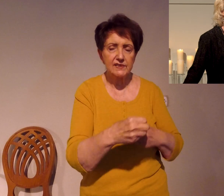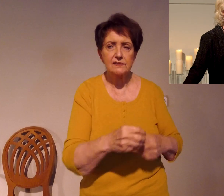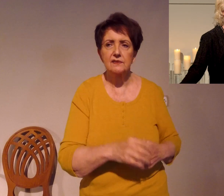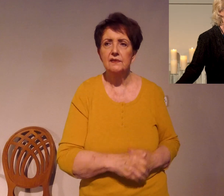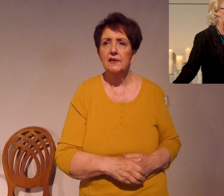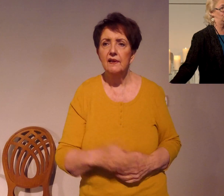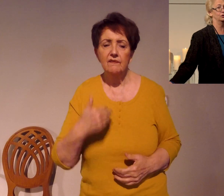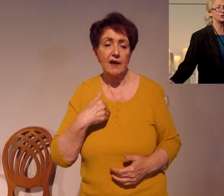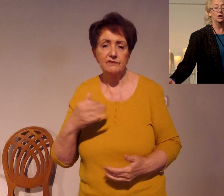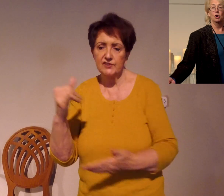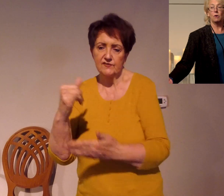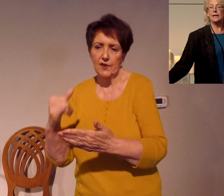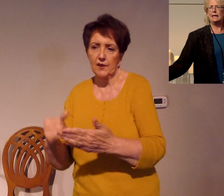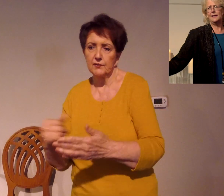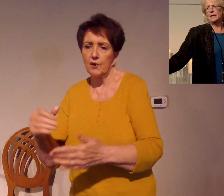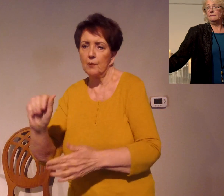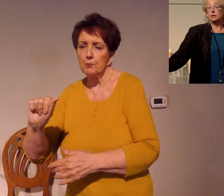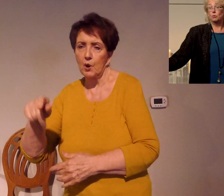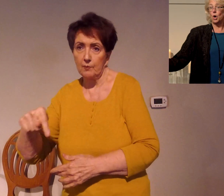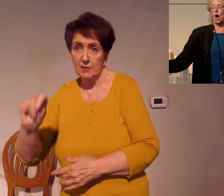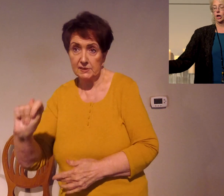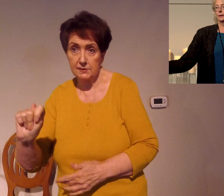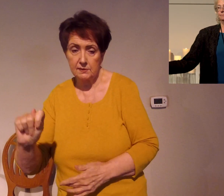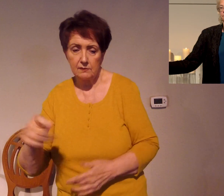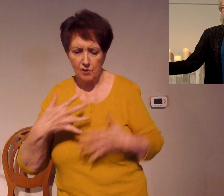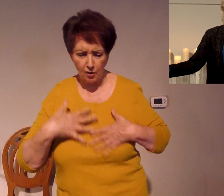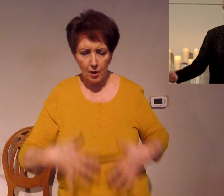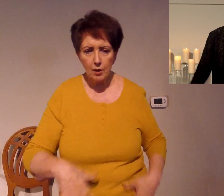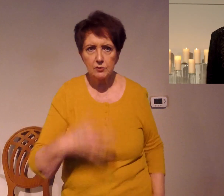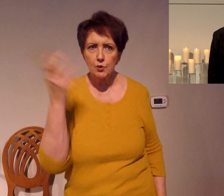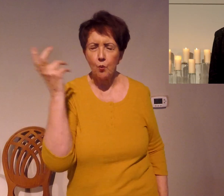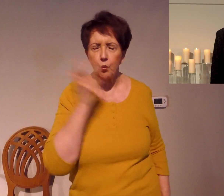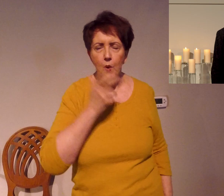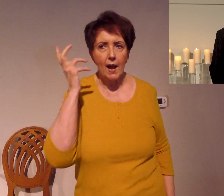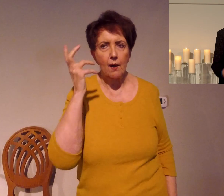have amazing clothes, right? And they don't work.